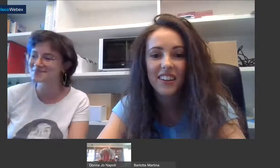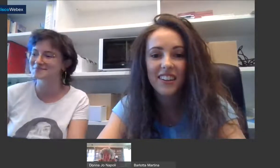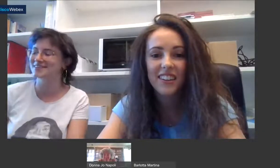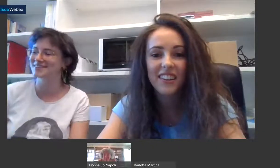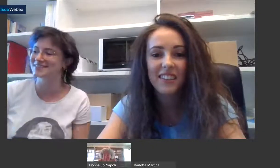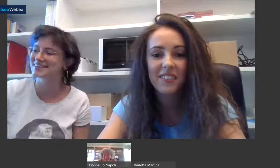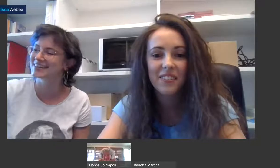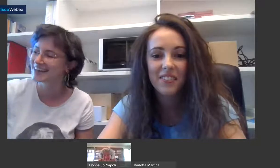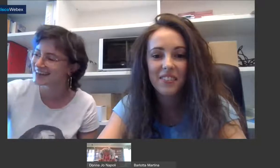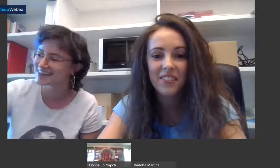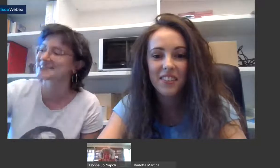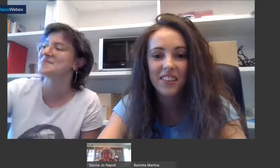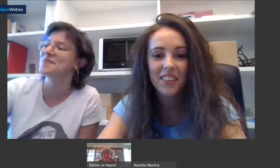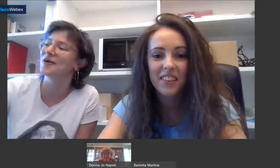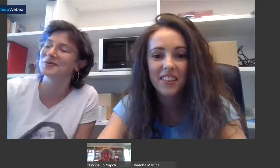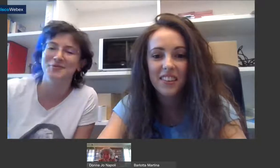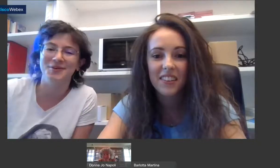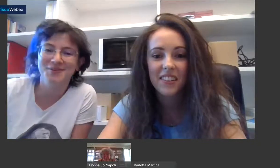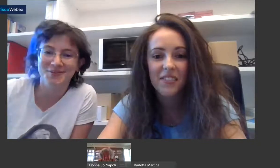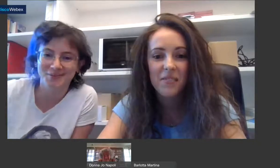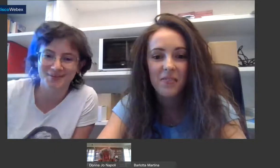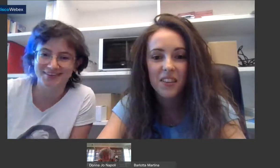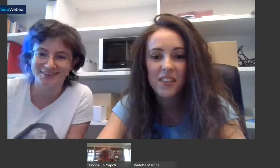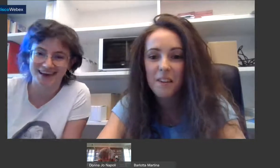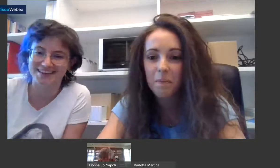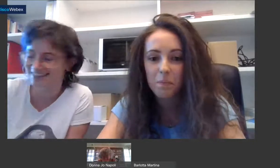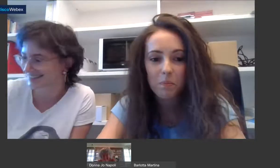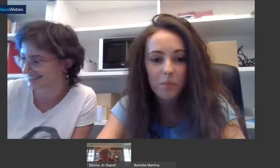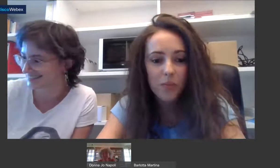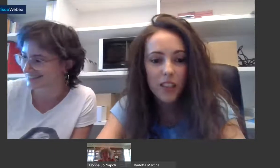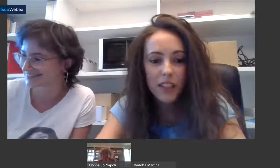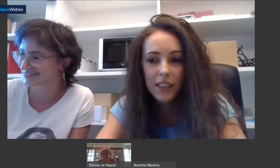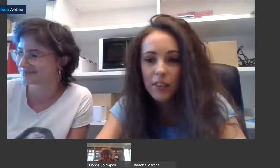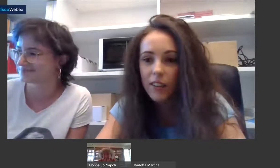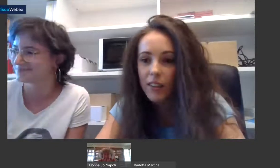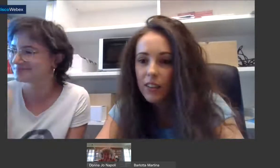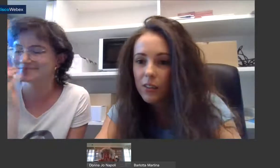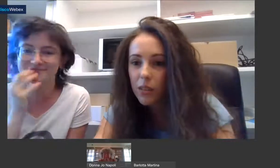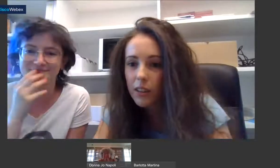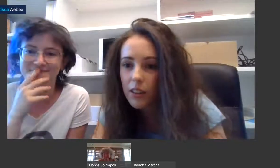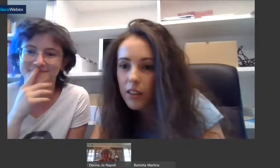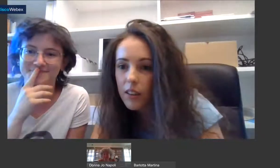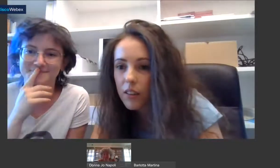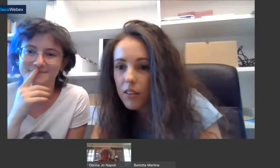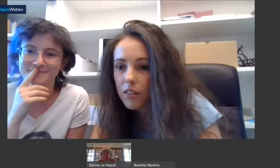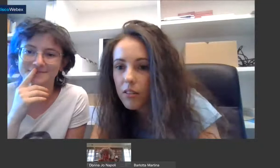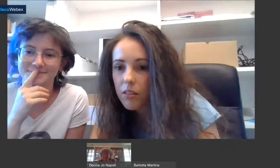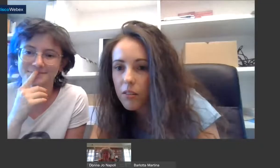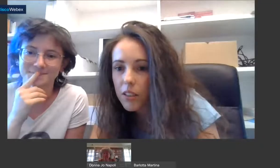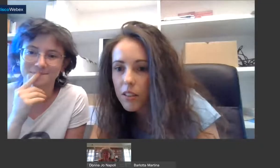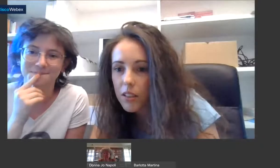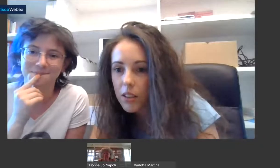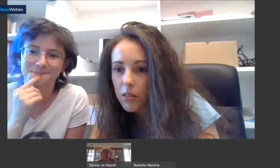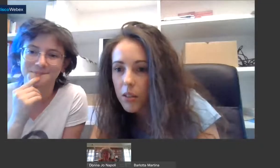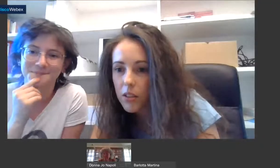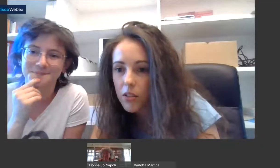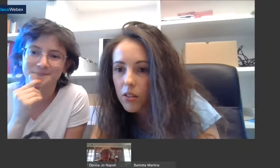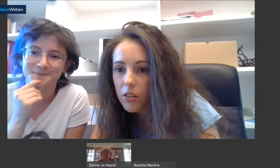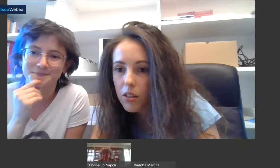but there's still some more we want to ask you. There is one interesting question, if